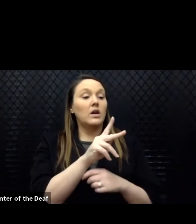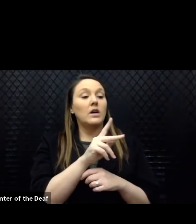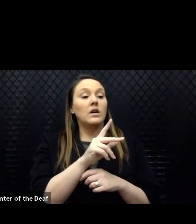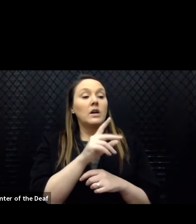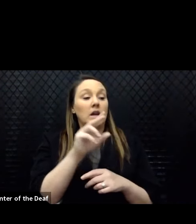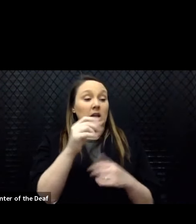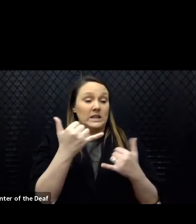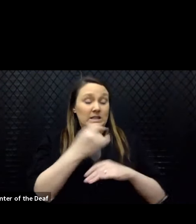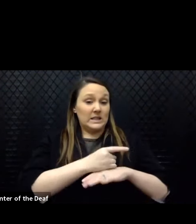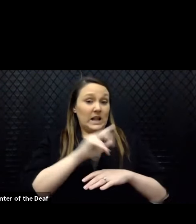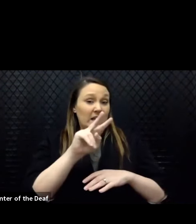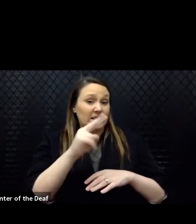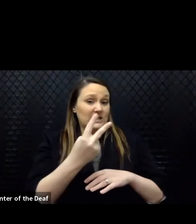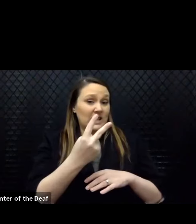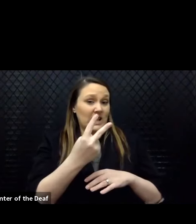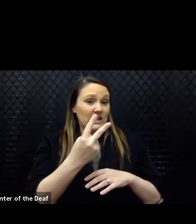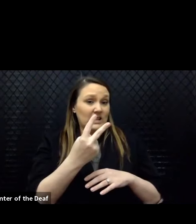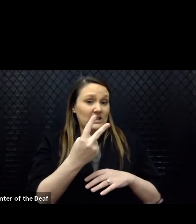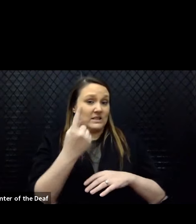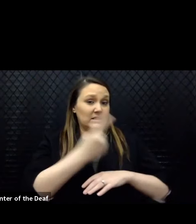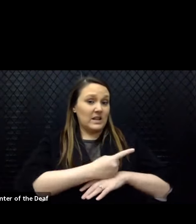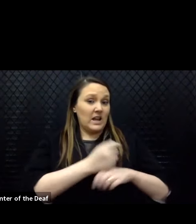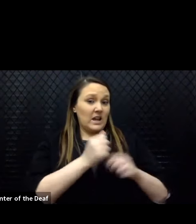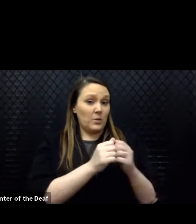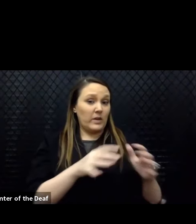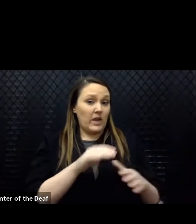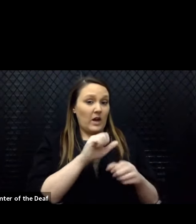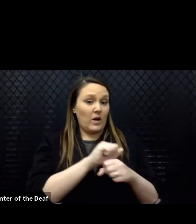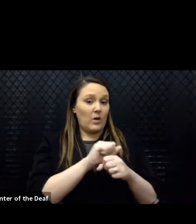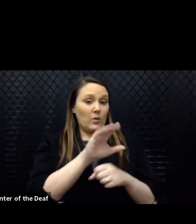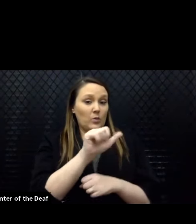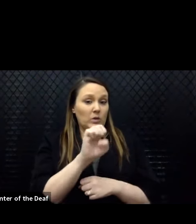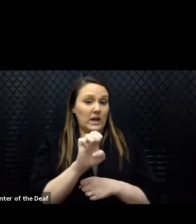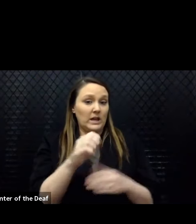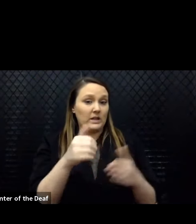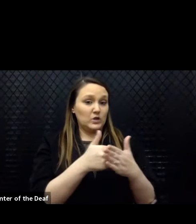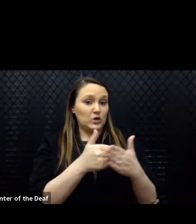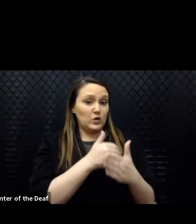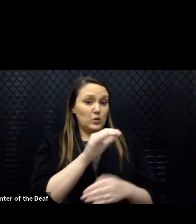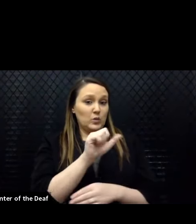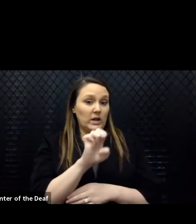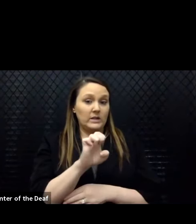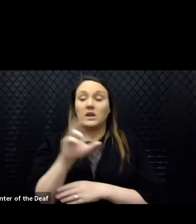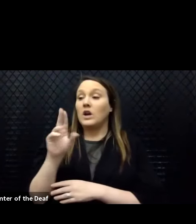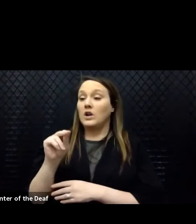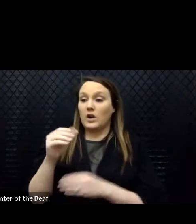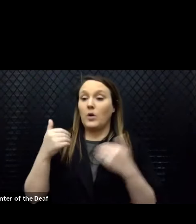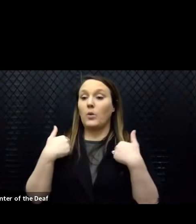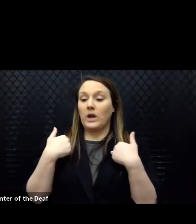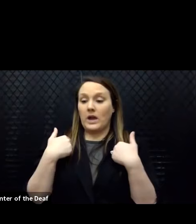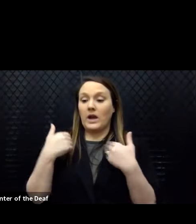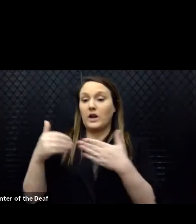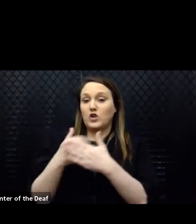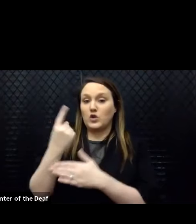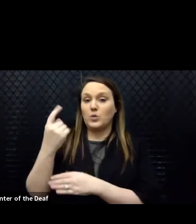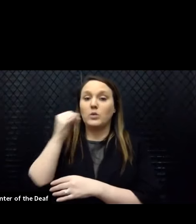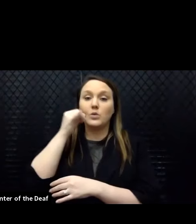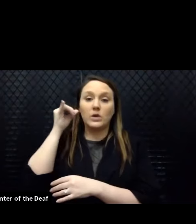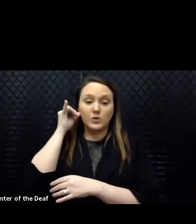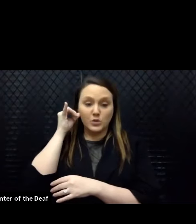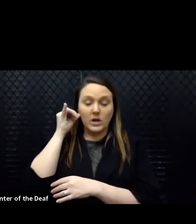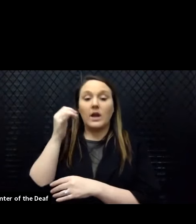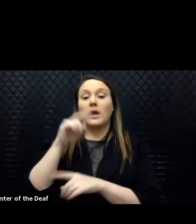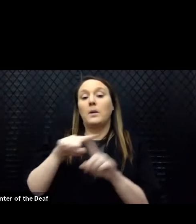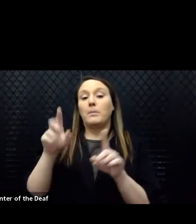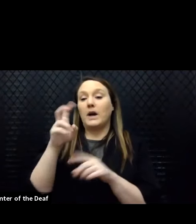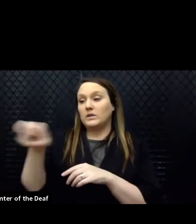consecutive day without new COVID cases? No, we actually had new COVID cases yesterday, but we transferred some out of our jurisdiction as well.